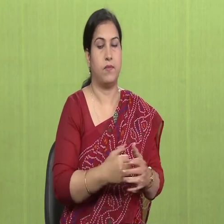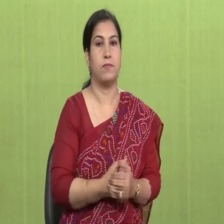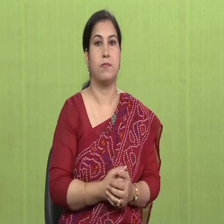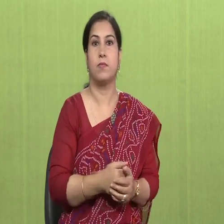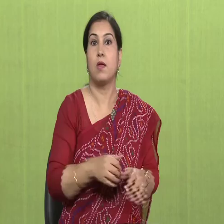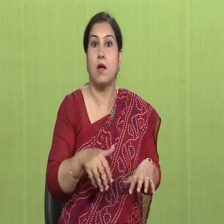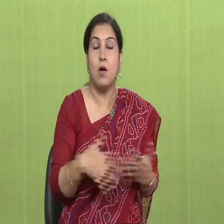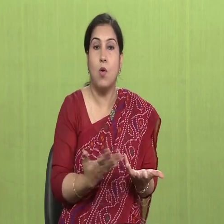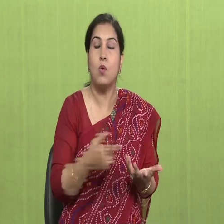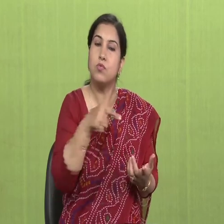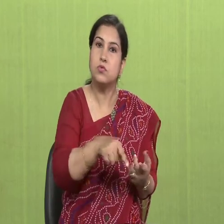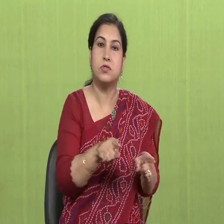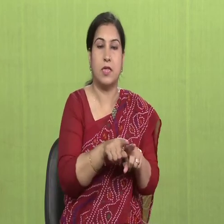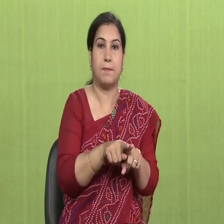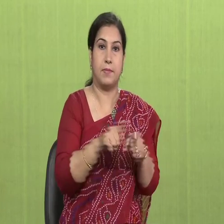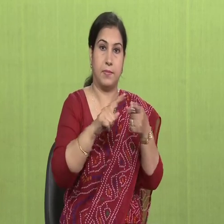form of an ecosystem.